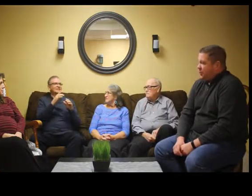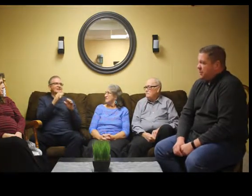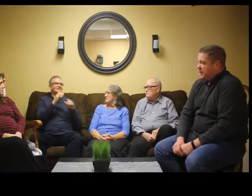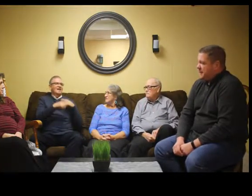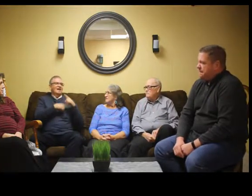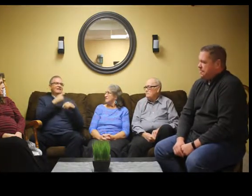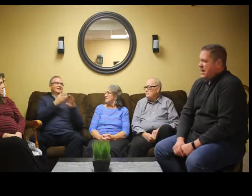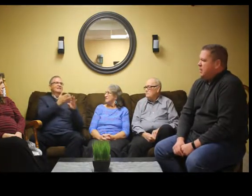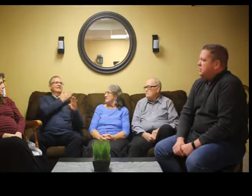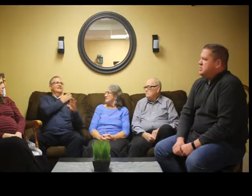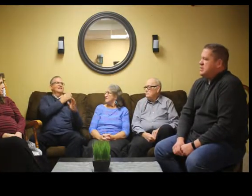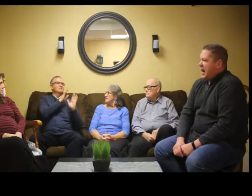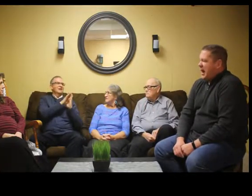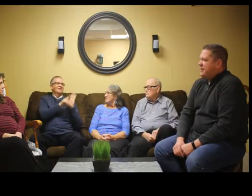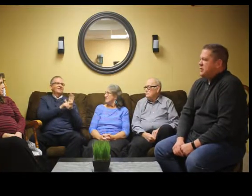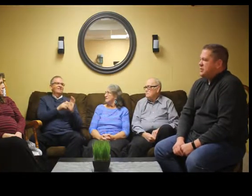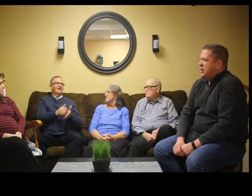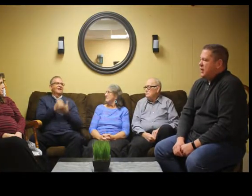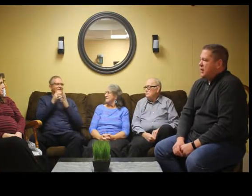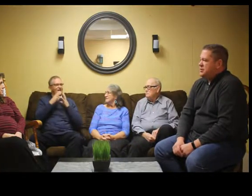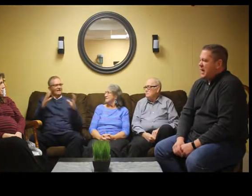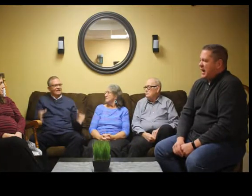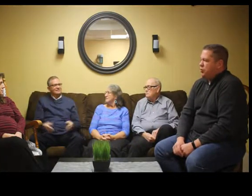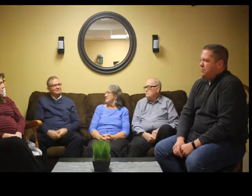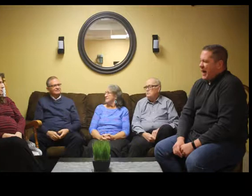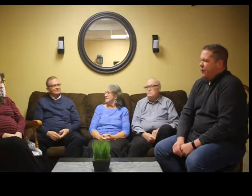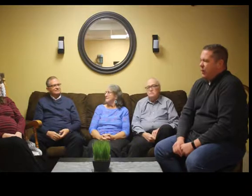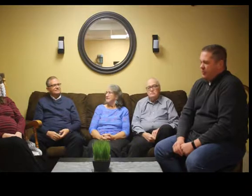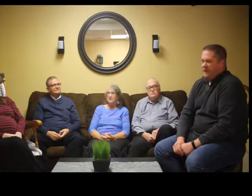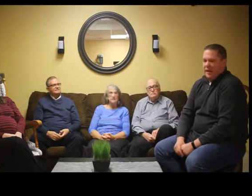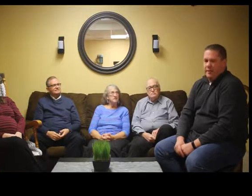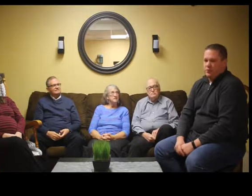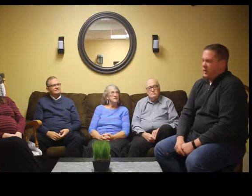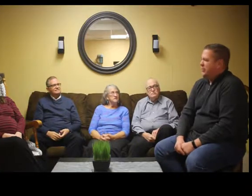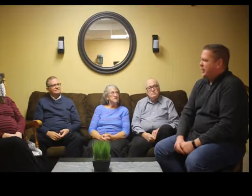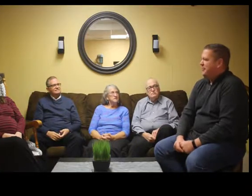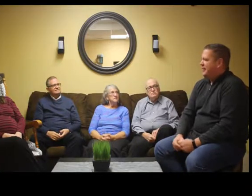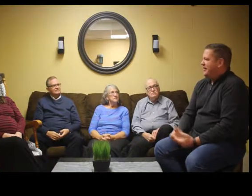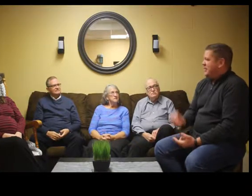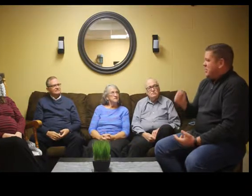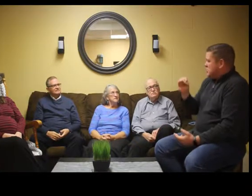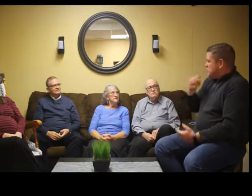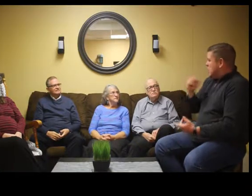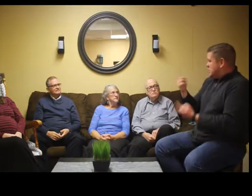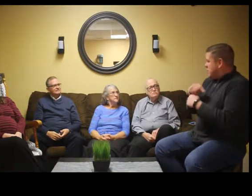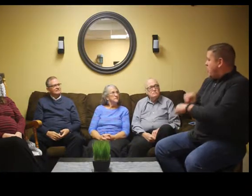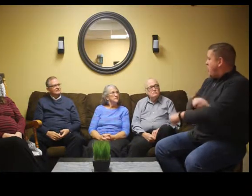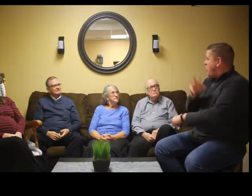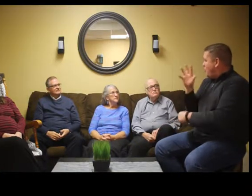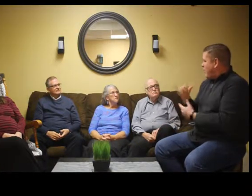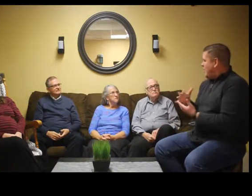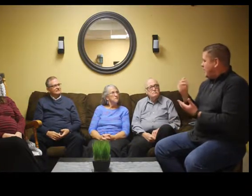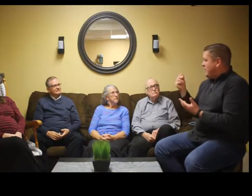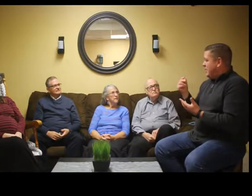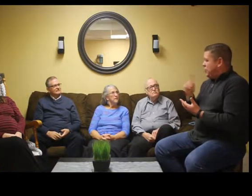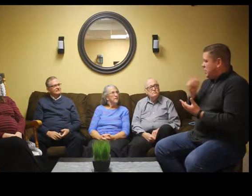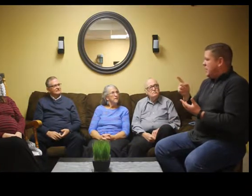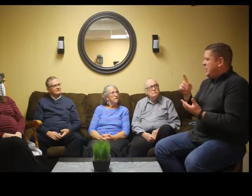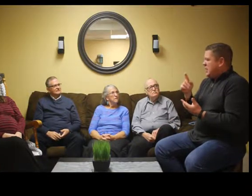me, but having a sign language background with my family is really what helped me. So really, it's come a long way, and really,